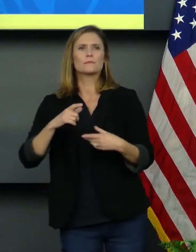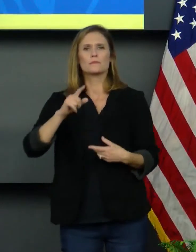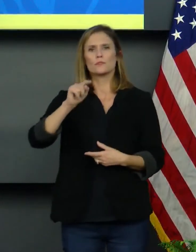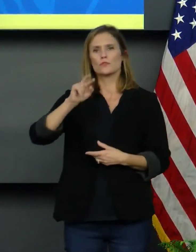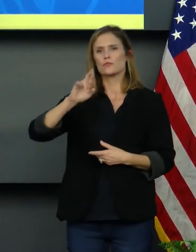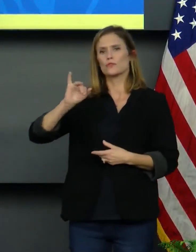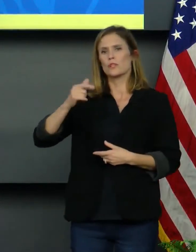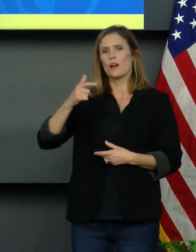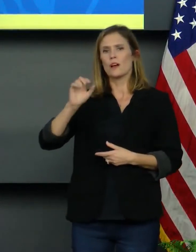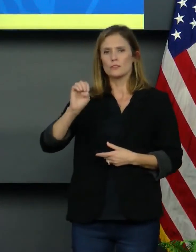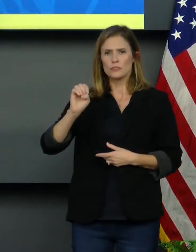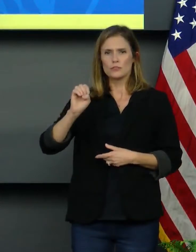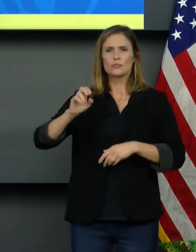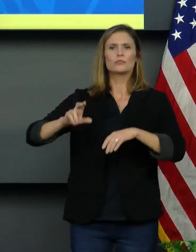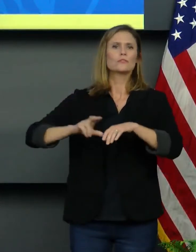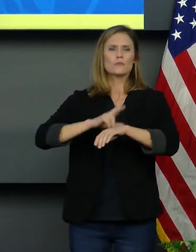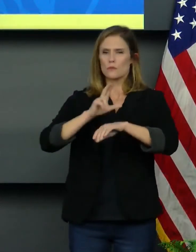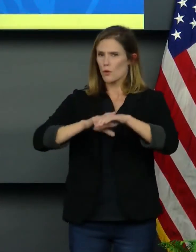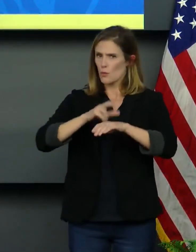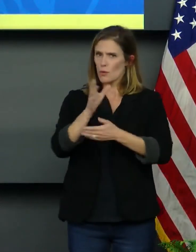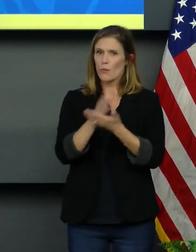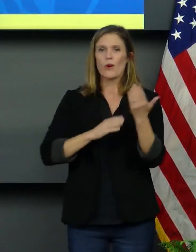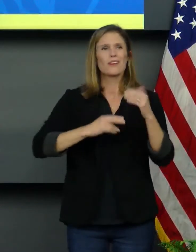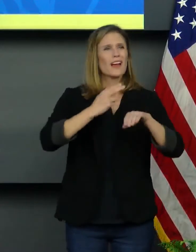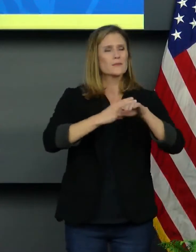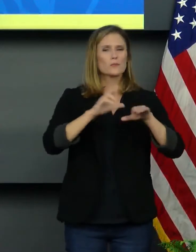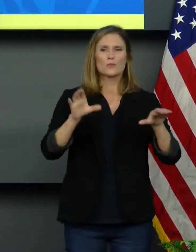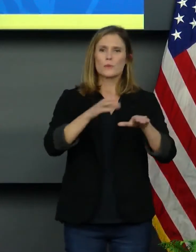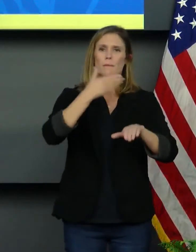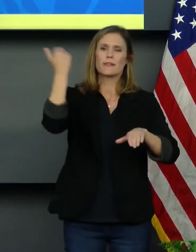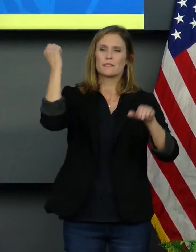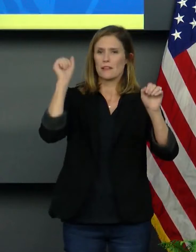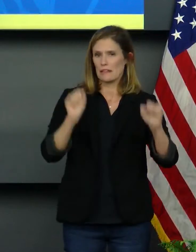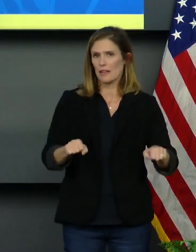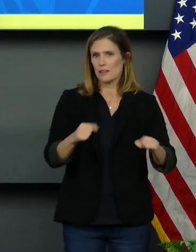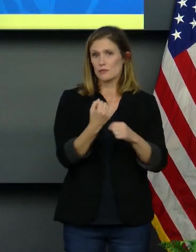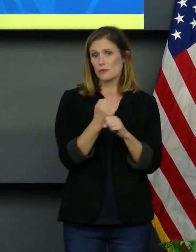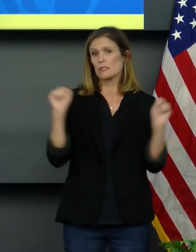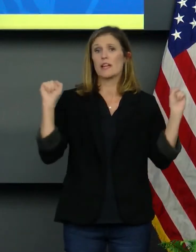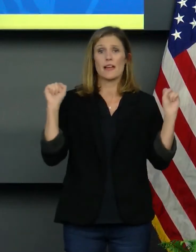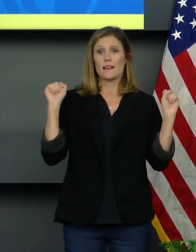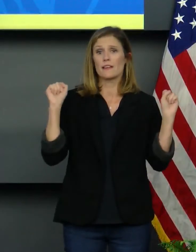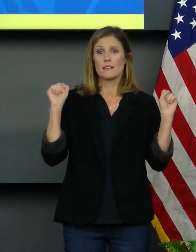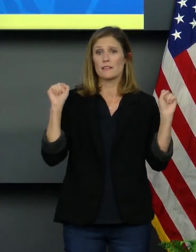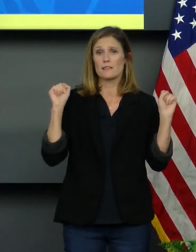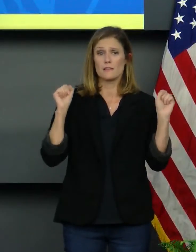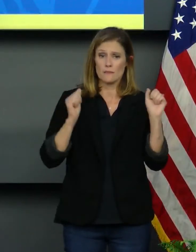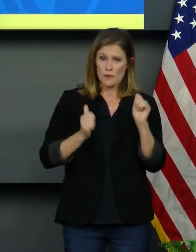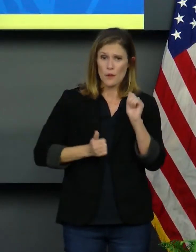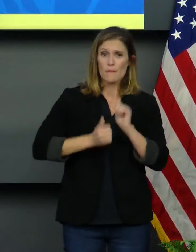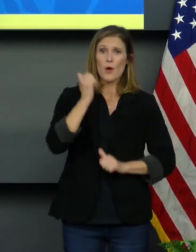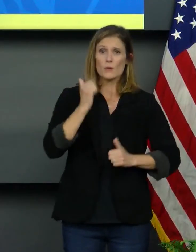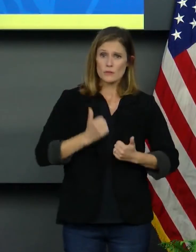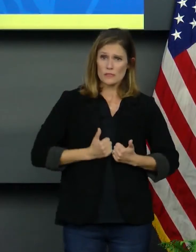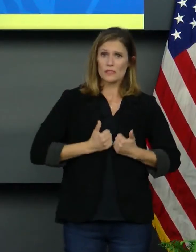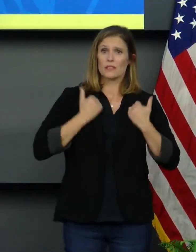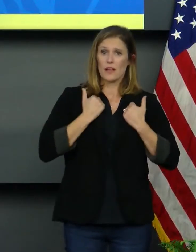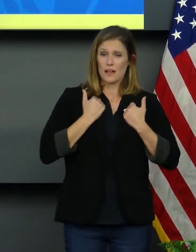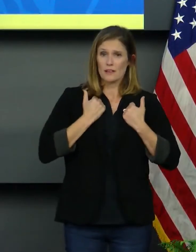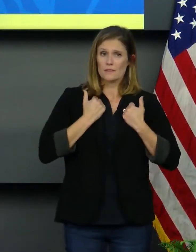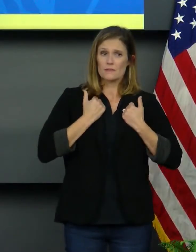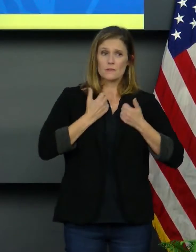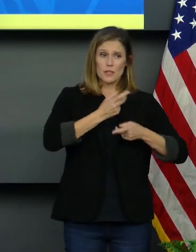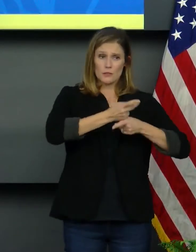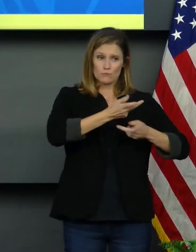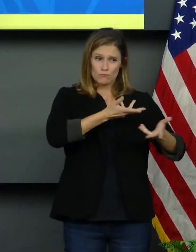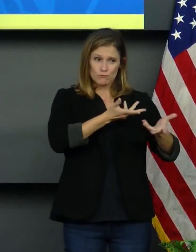Triage is a part of that. And hospitals are going to do the best that they can to save the most lives, do the most amount of good for the most